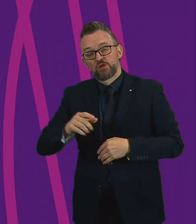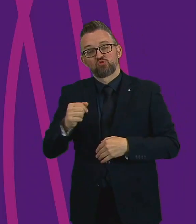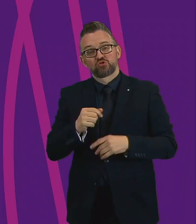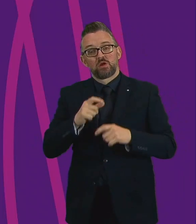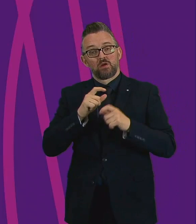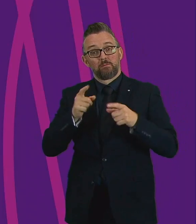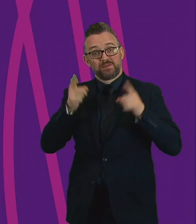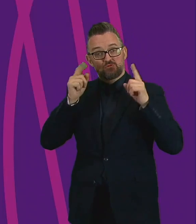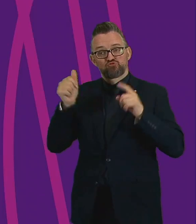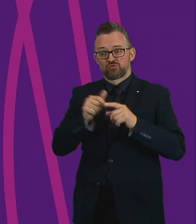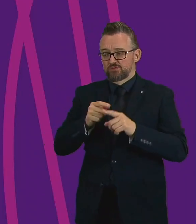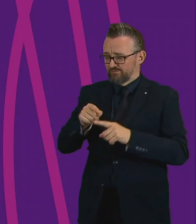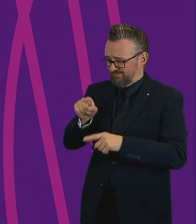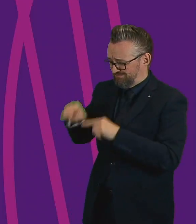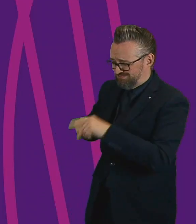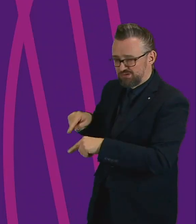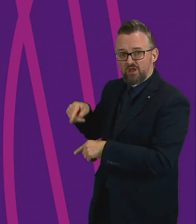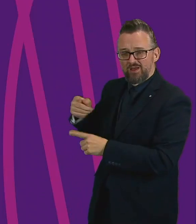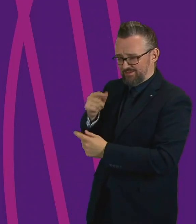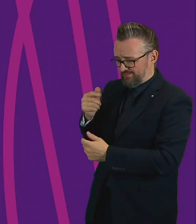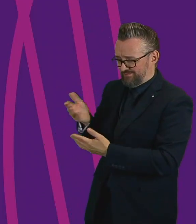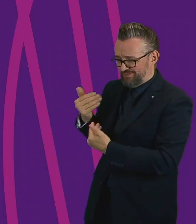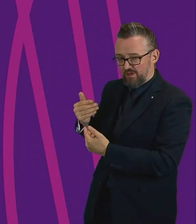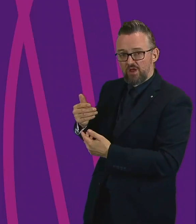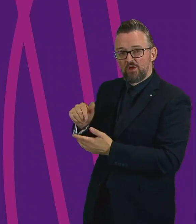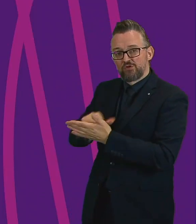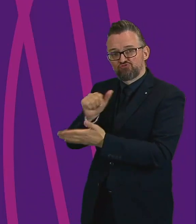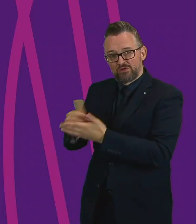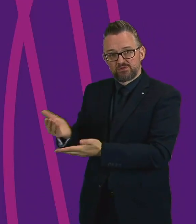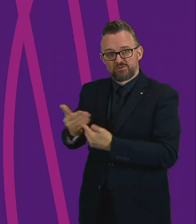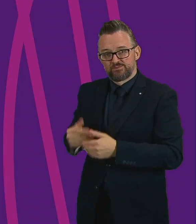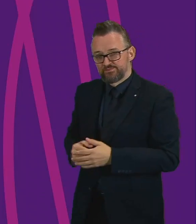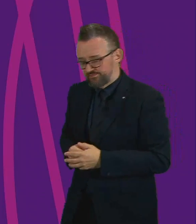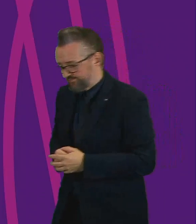Government to act, with Scotland getting its rightful share of consequentials.